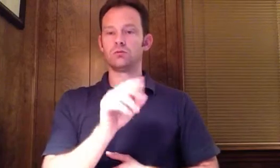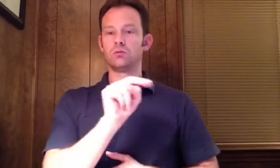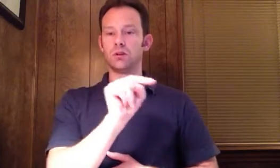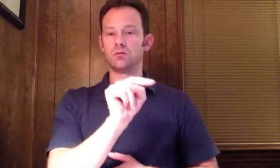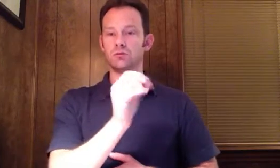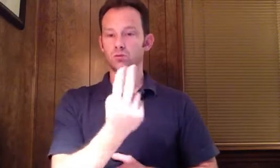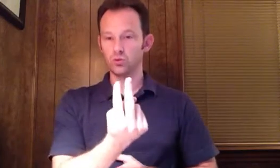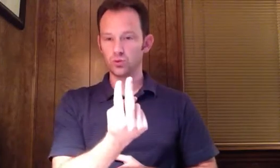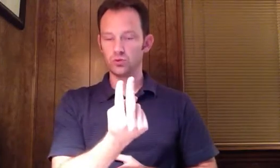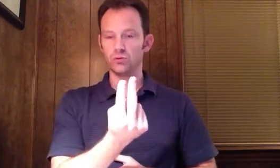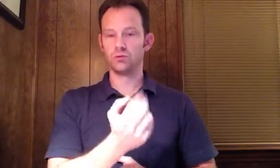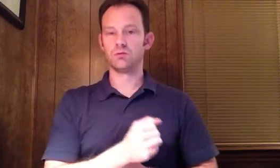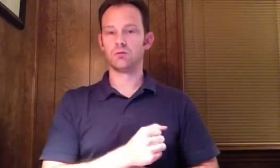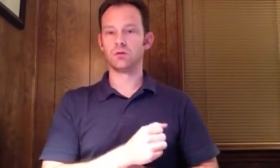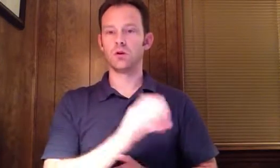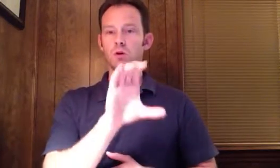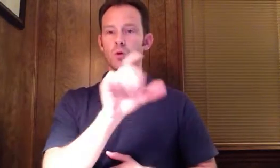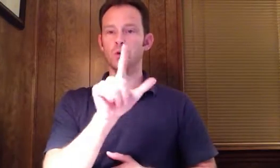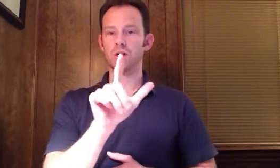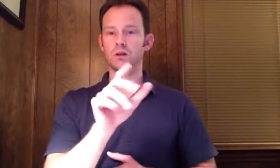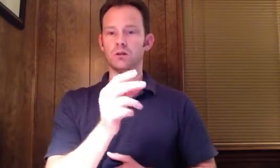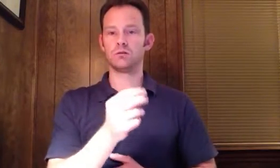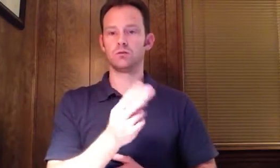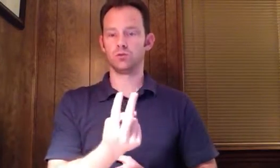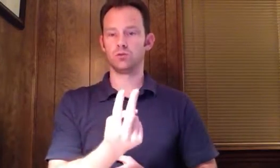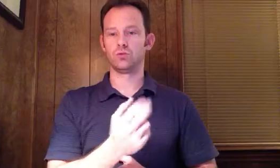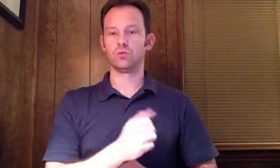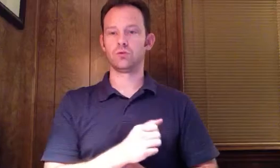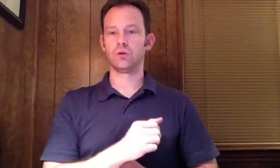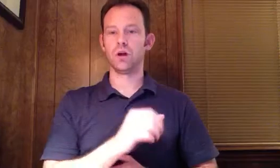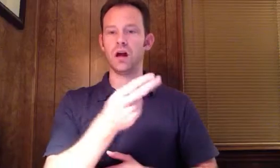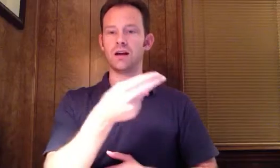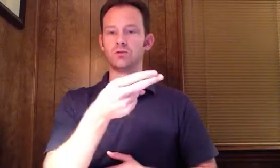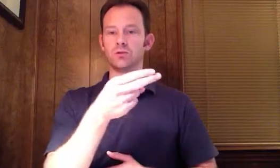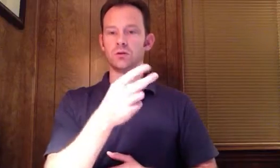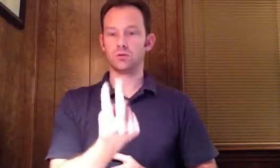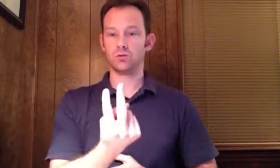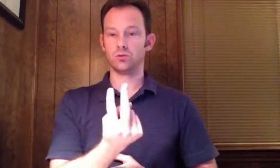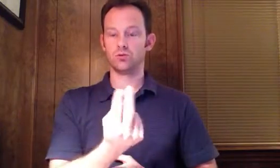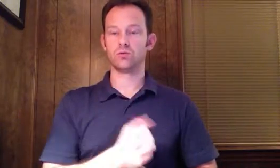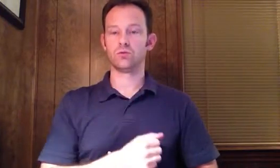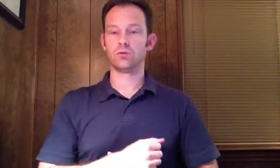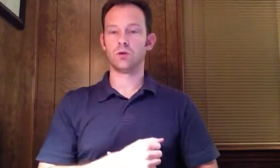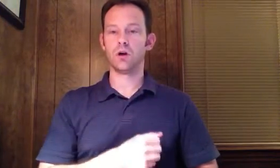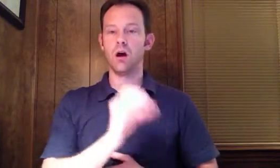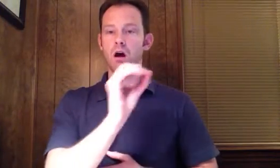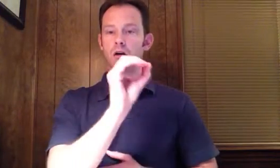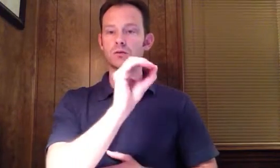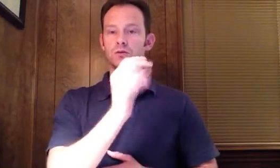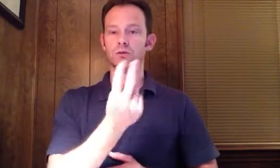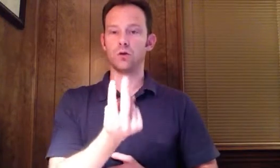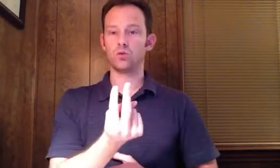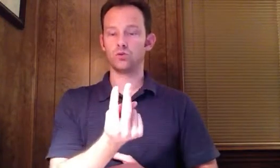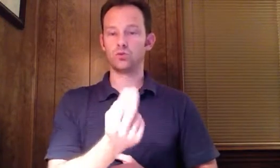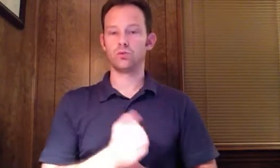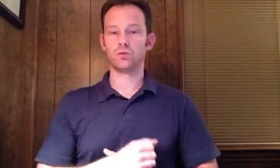it's N2. Chlorine gas is Cl2. Hydrogen gas is H2. Oxygen gas is O2. And